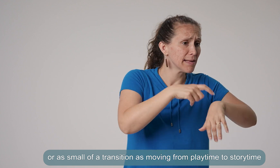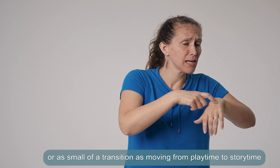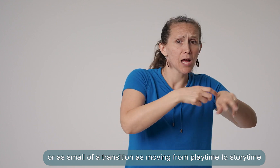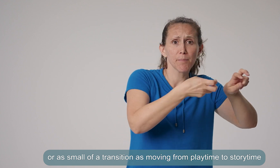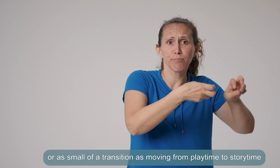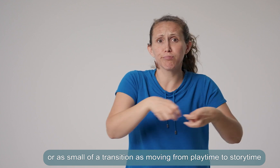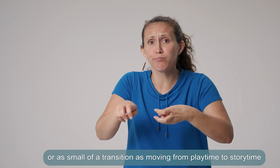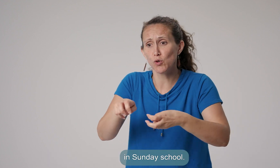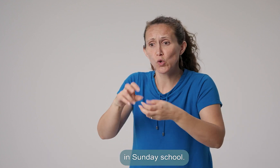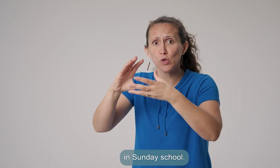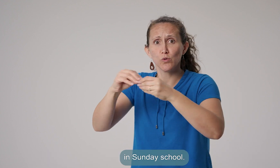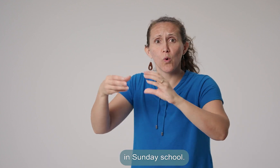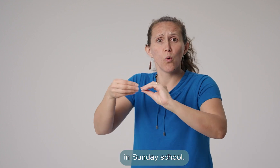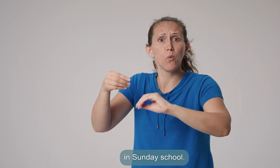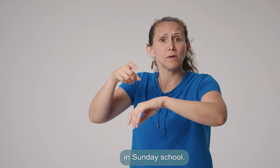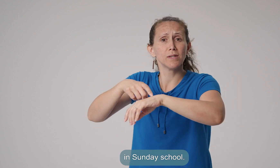to storytime in Sunday school.